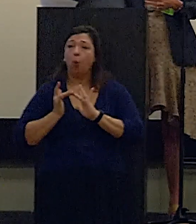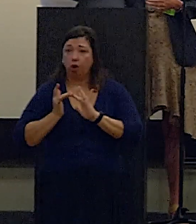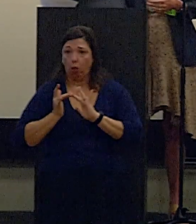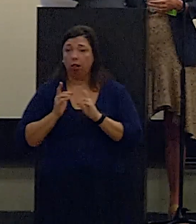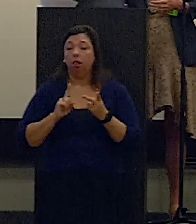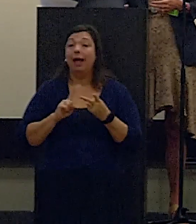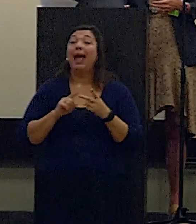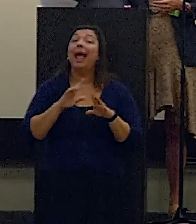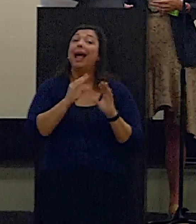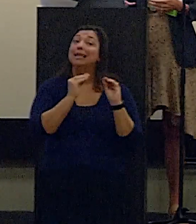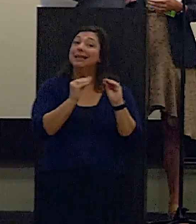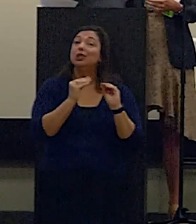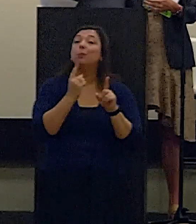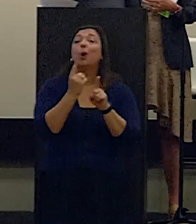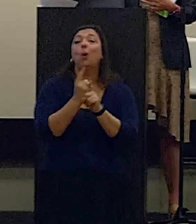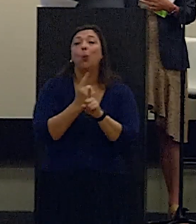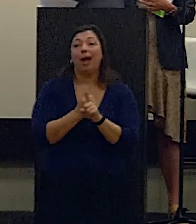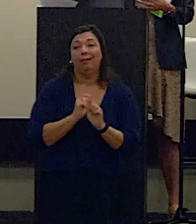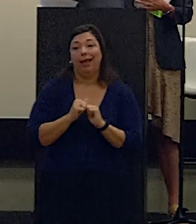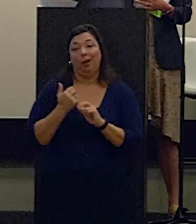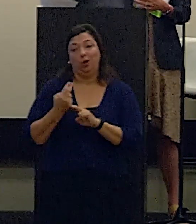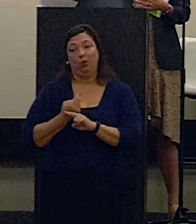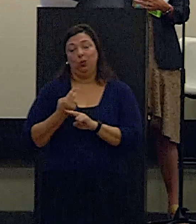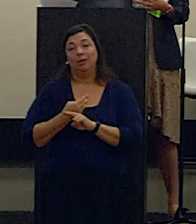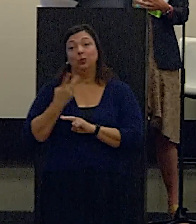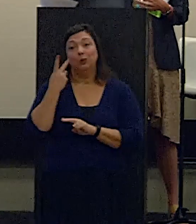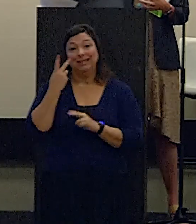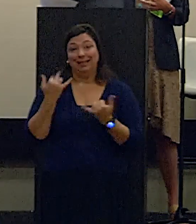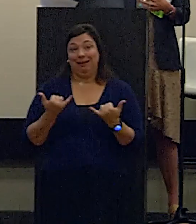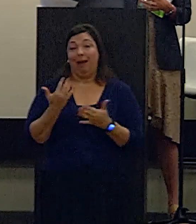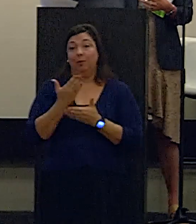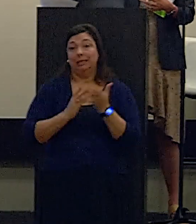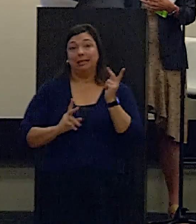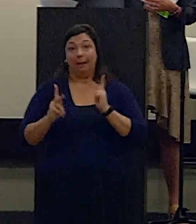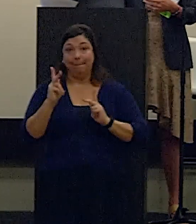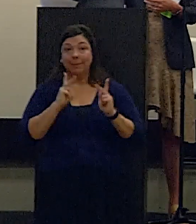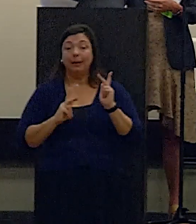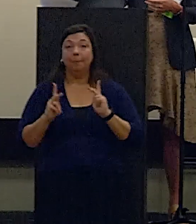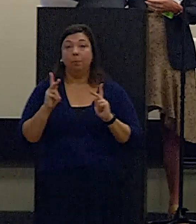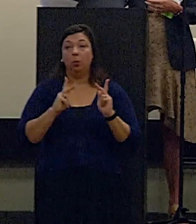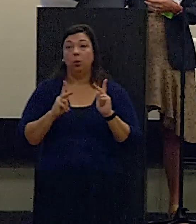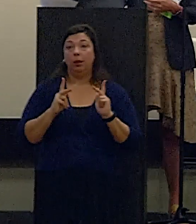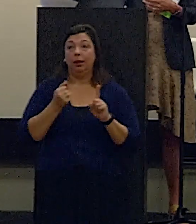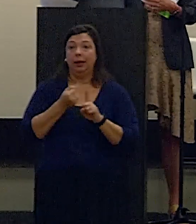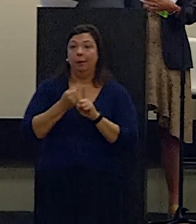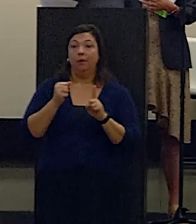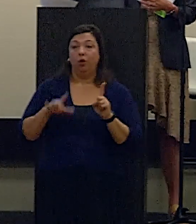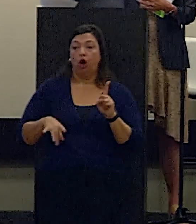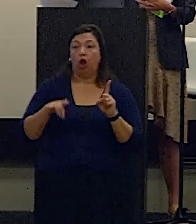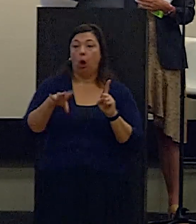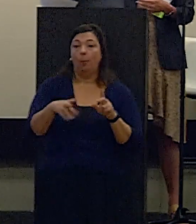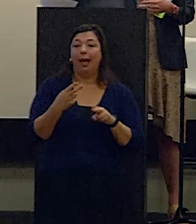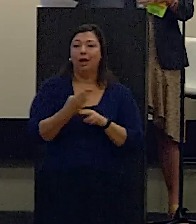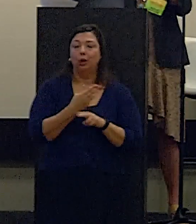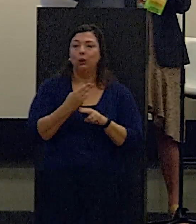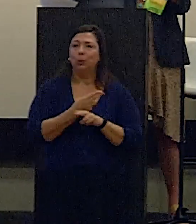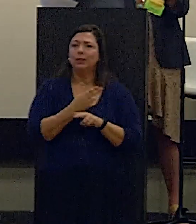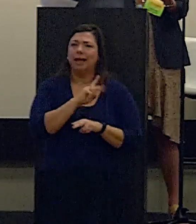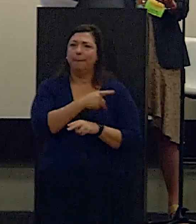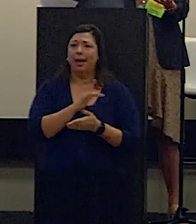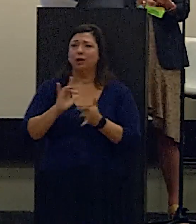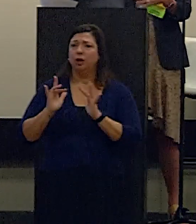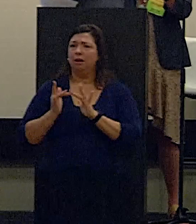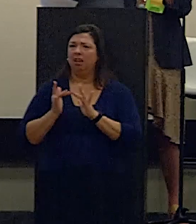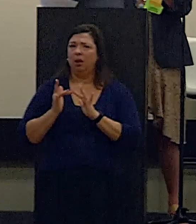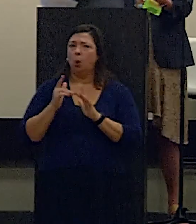use them correctly. We see now that some people are getting hit with copays for using patient portals.